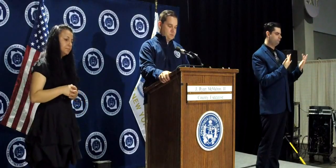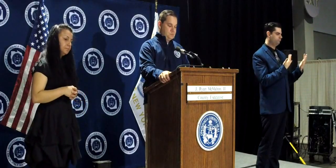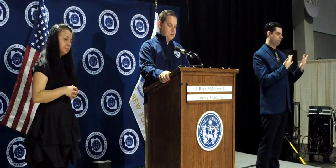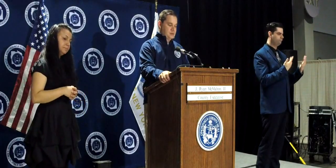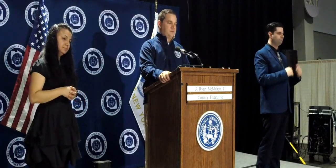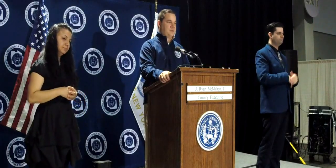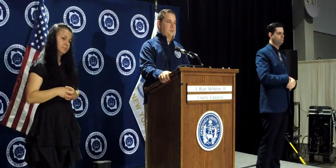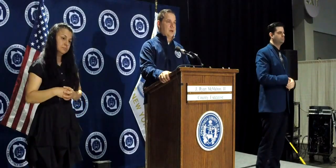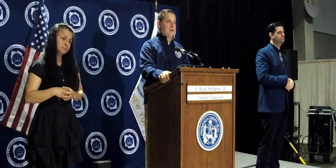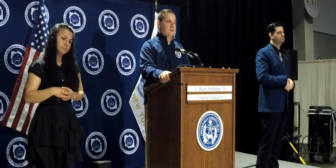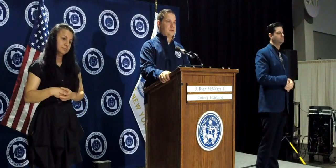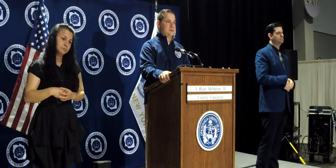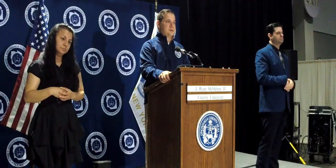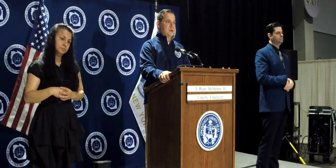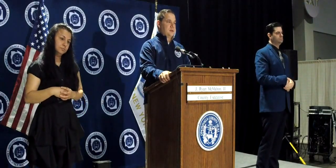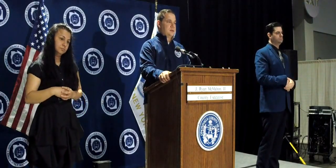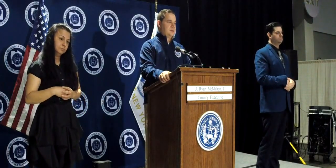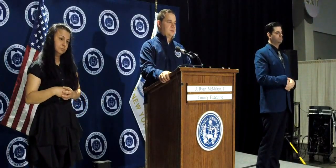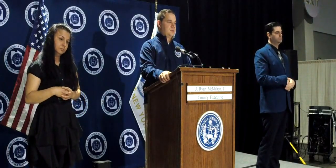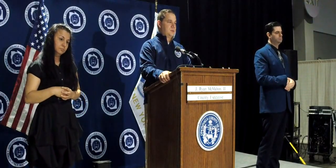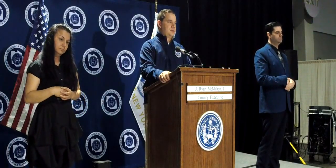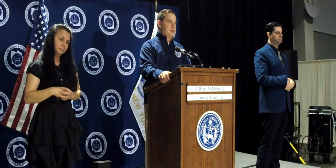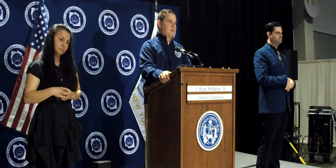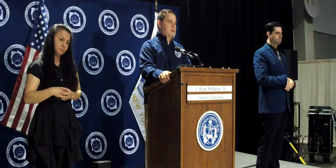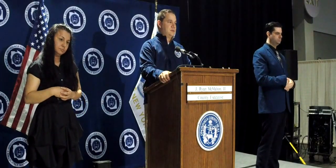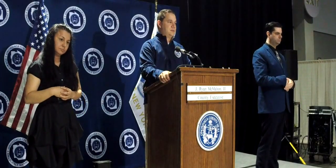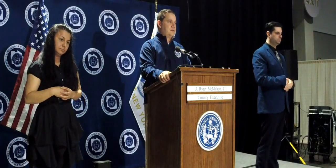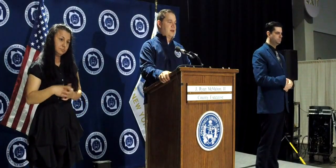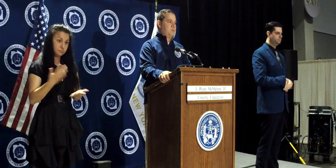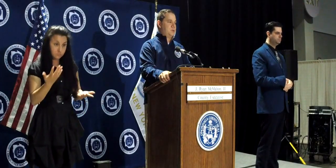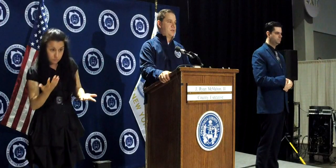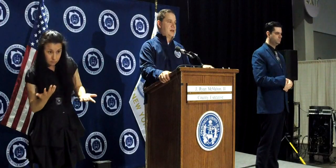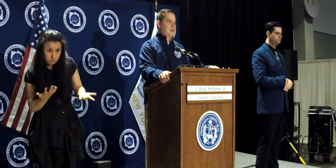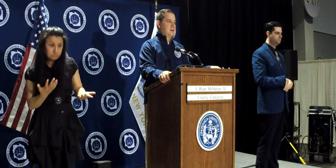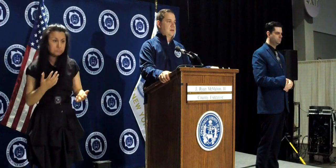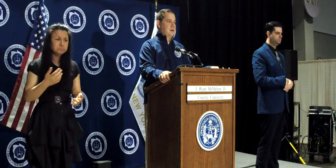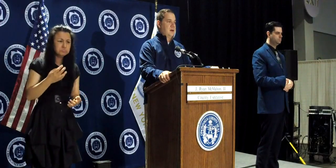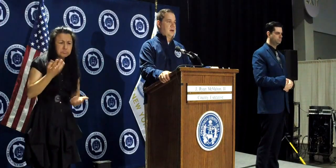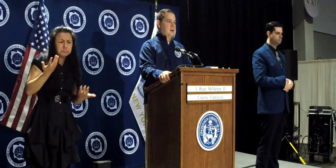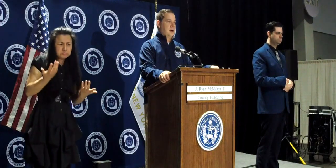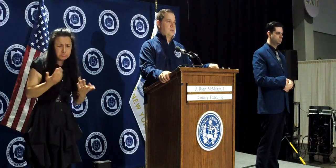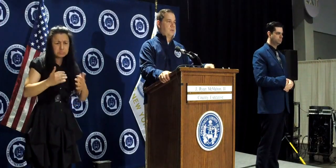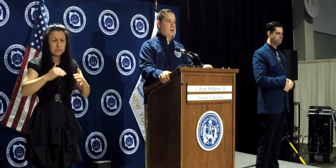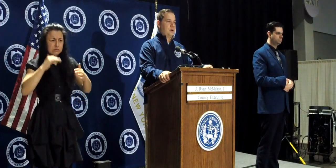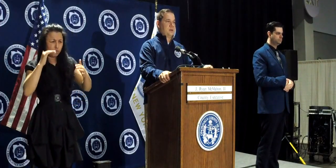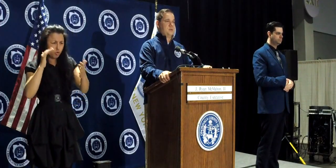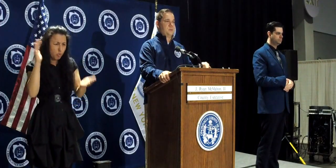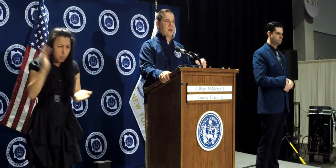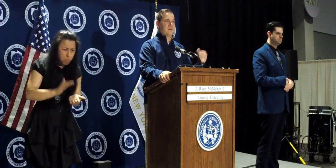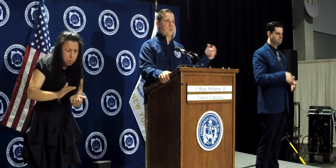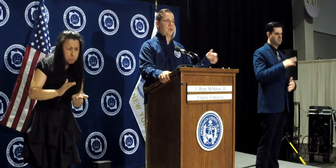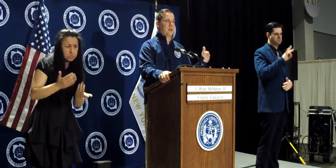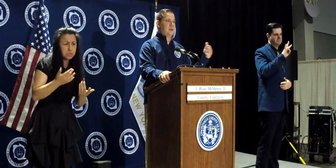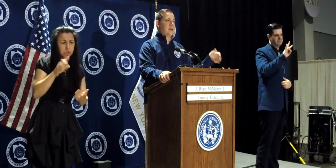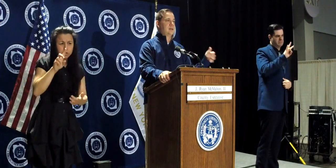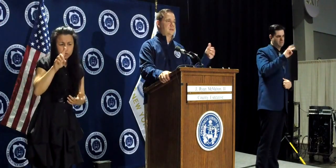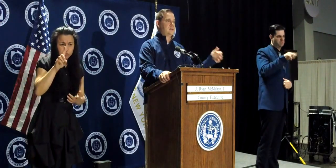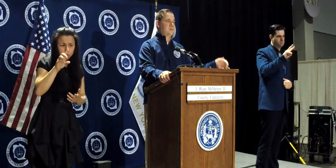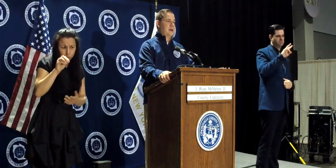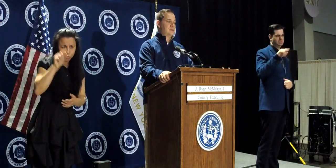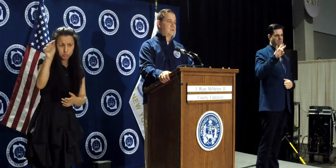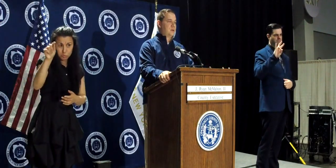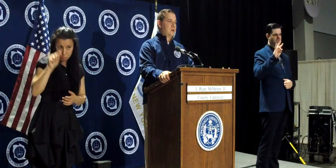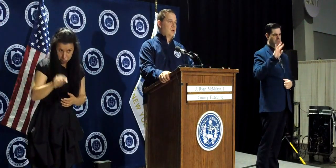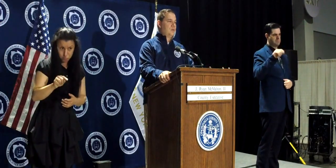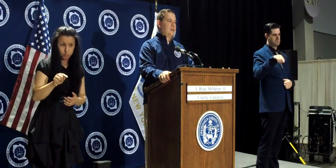we know is based off of the averages, between 7 and 7.5% out of 400. That means we probably have 28 cases